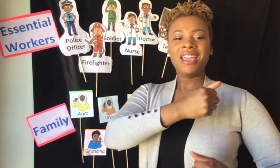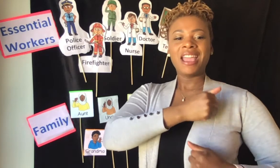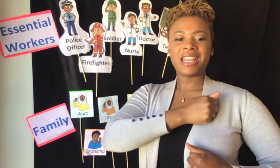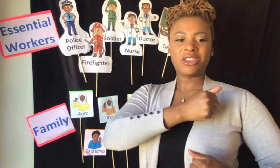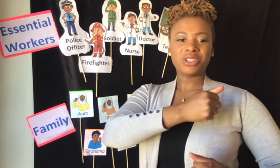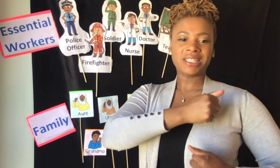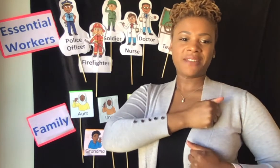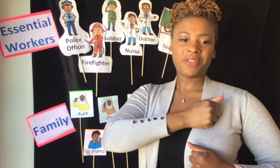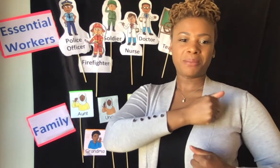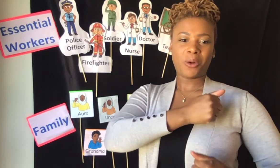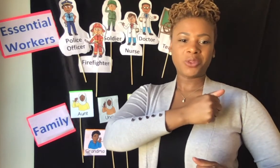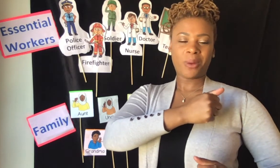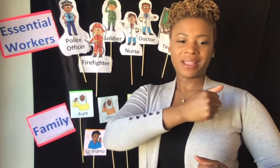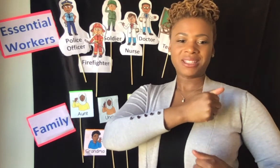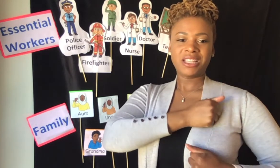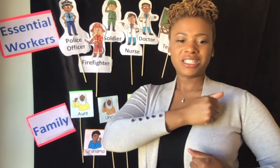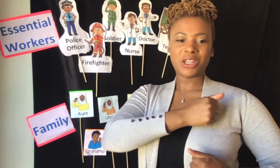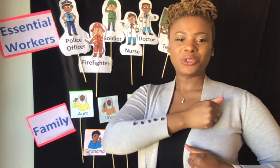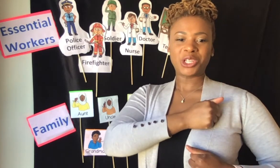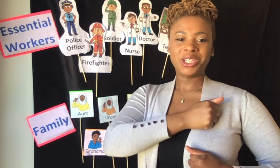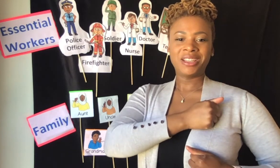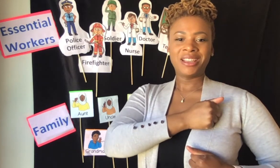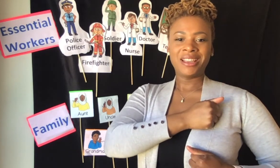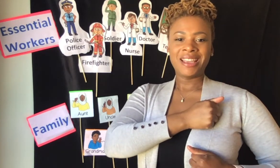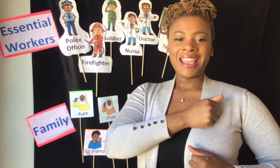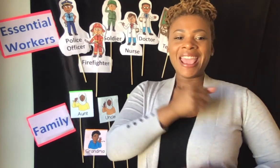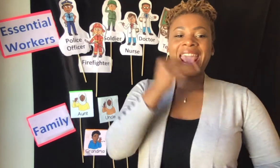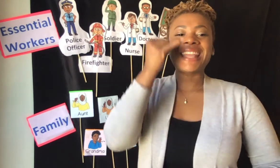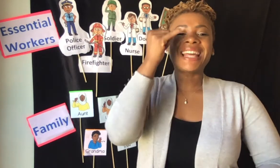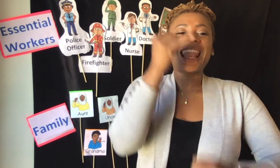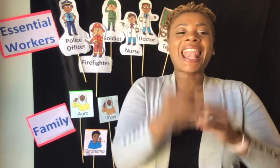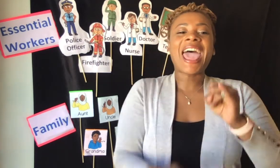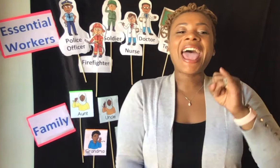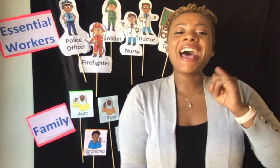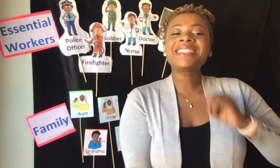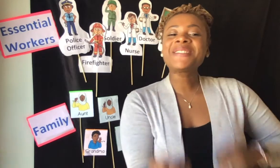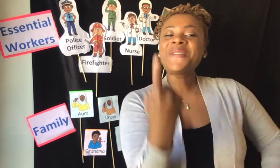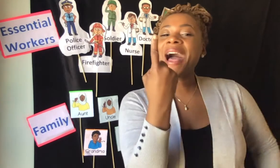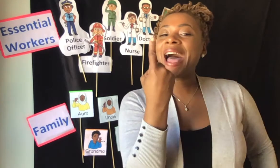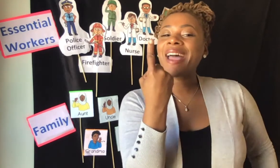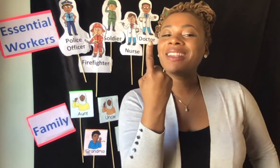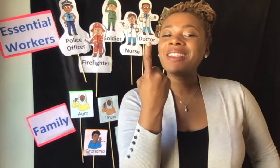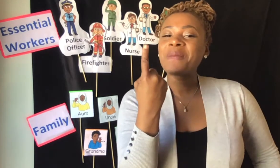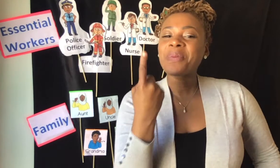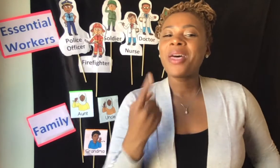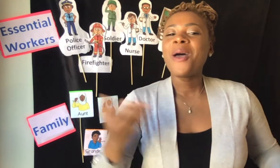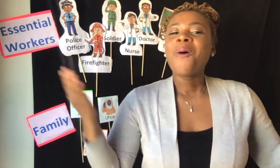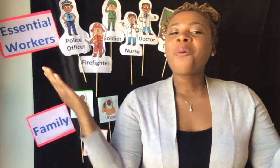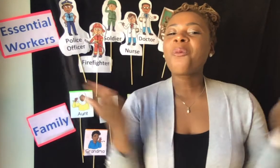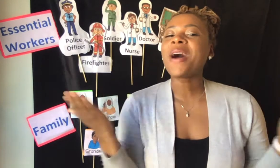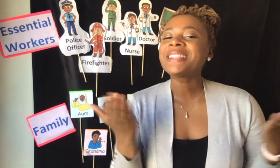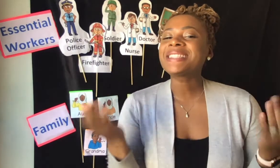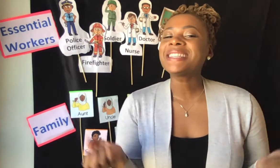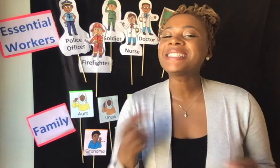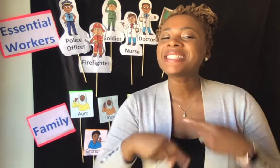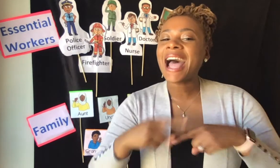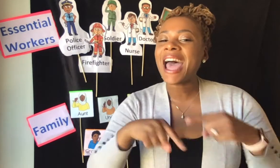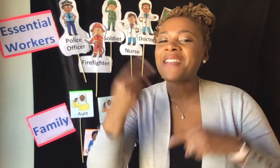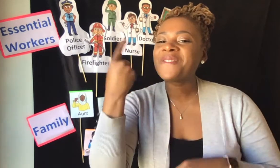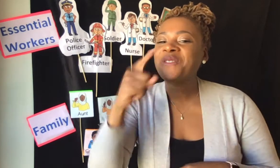then you just lift them both twice. Soldier. And the last one. What's the sign